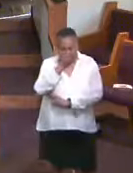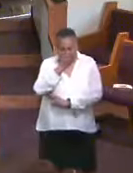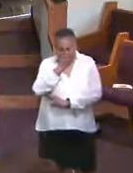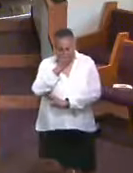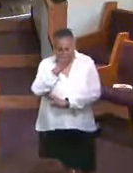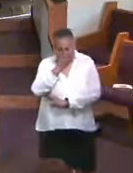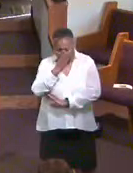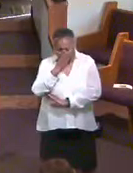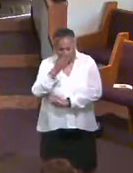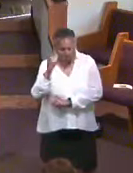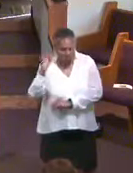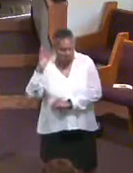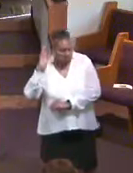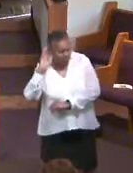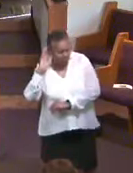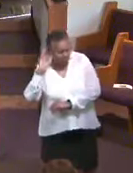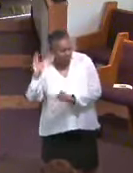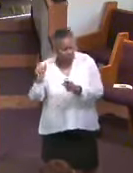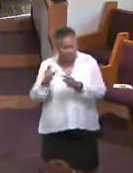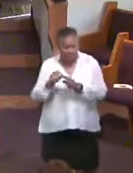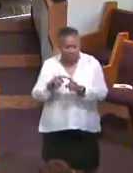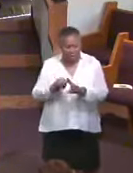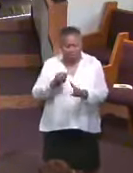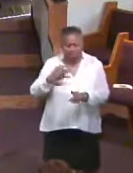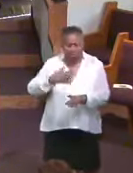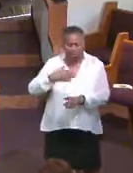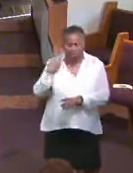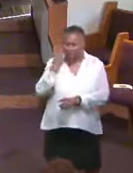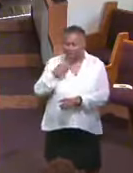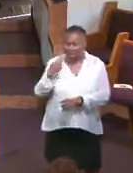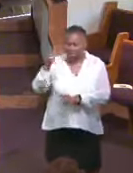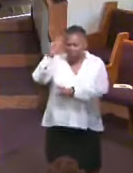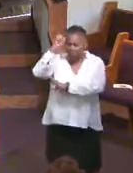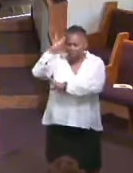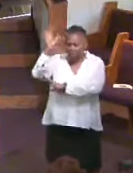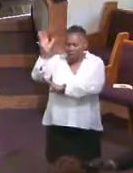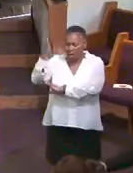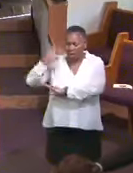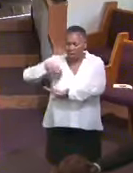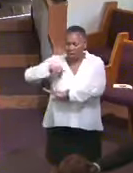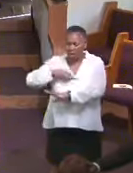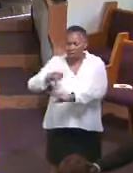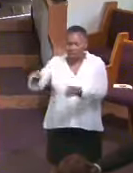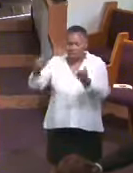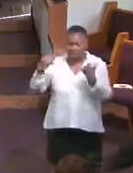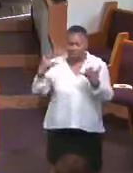Give ear to the words of my mouth. Father God, as we come today,